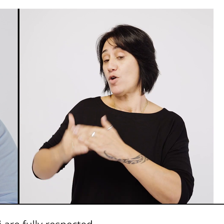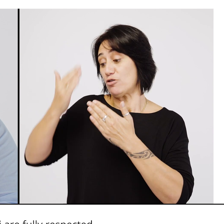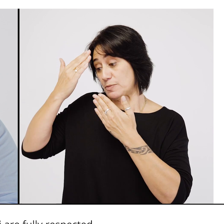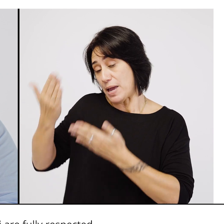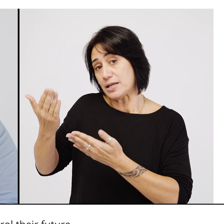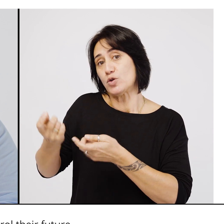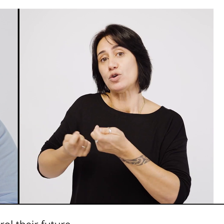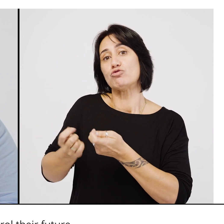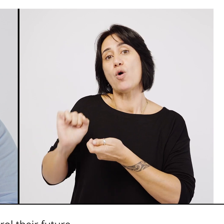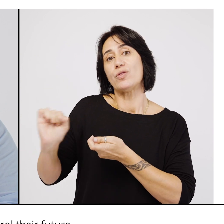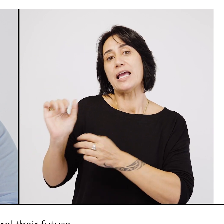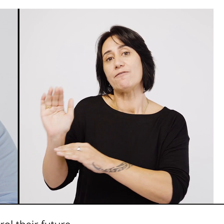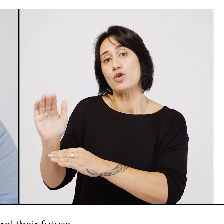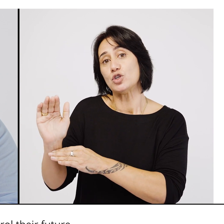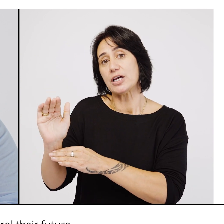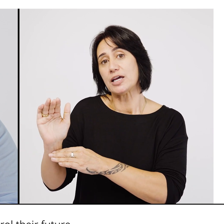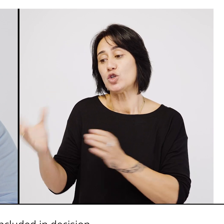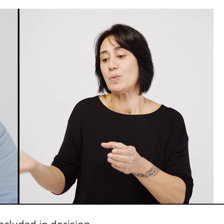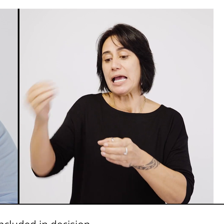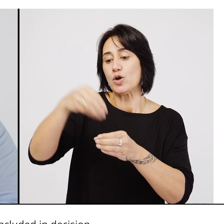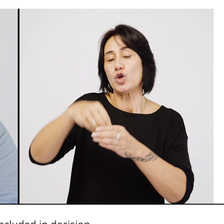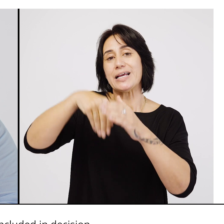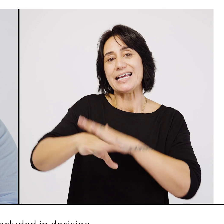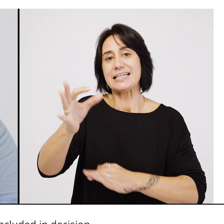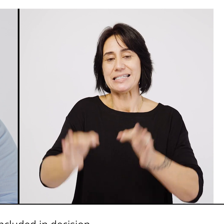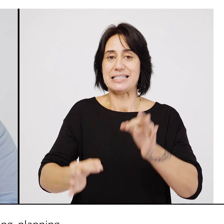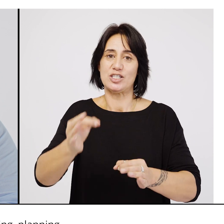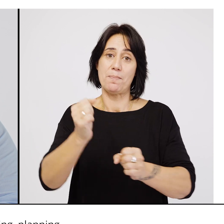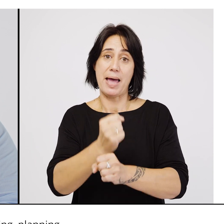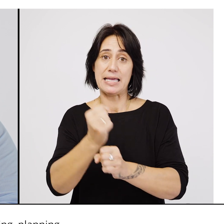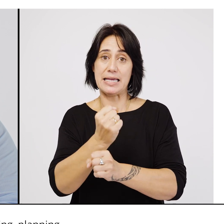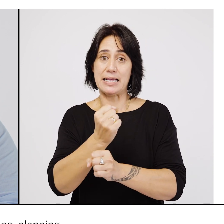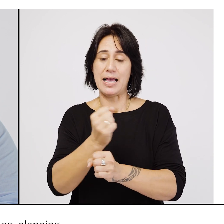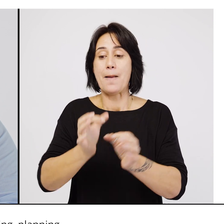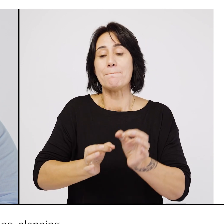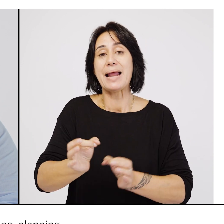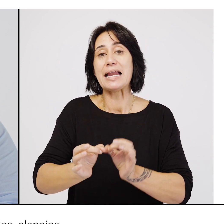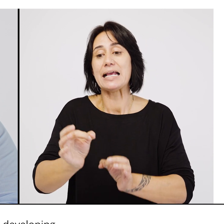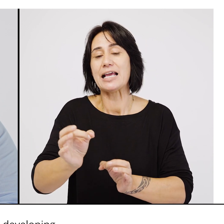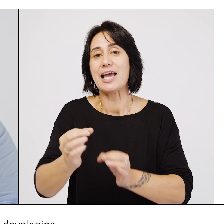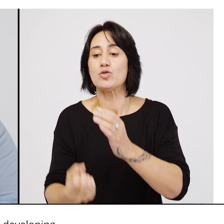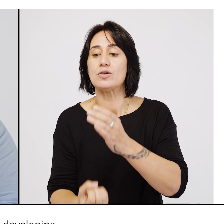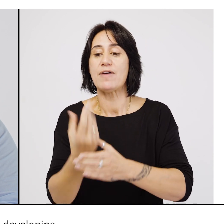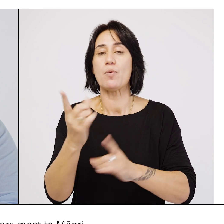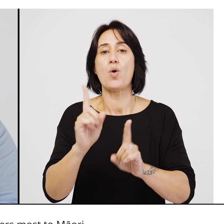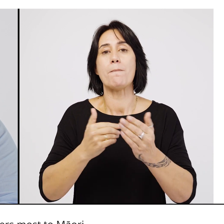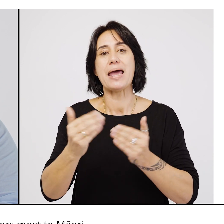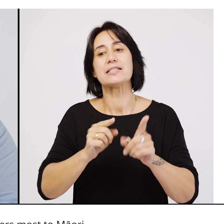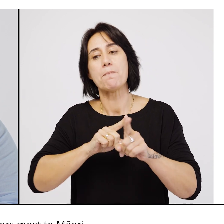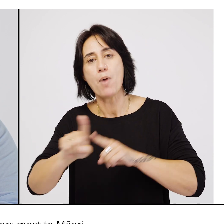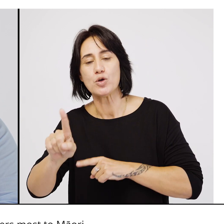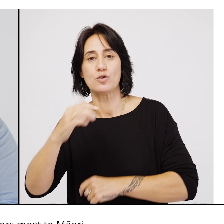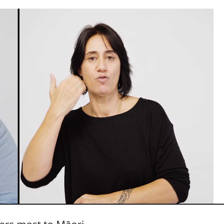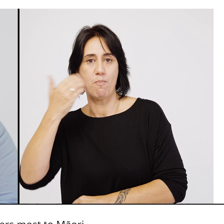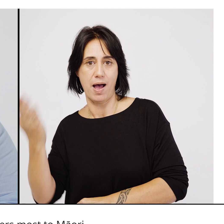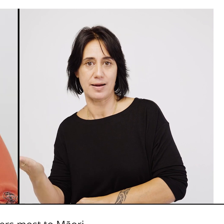fully respected to control their future and to be included in decision-making, planning, and developing what matters